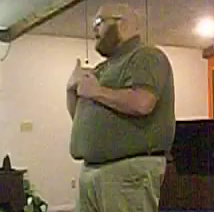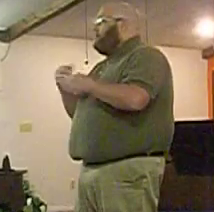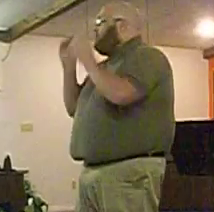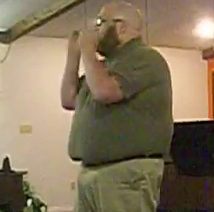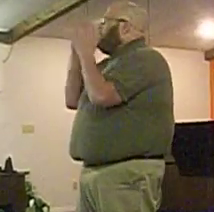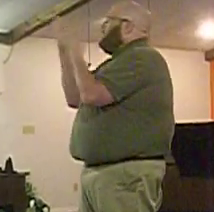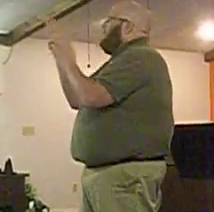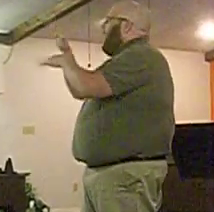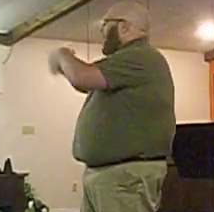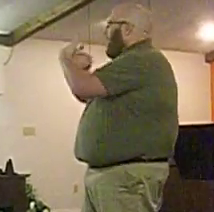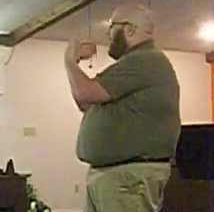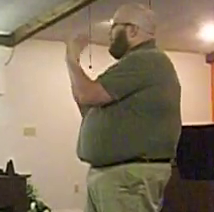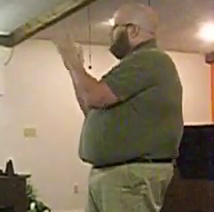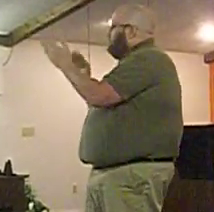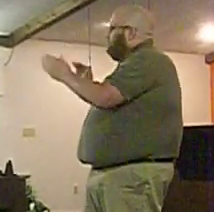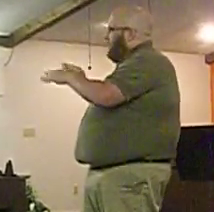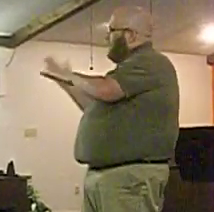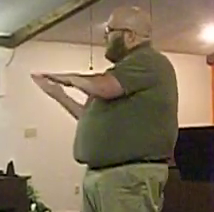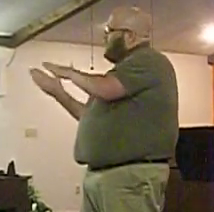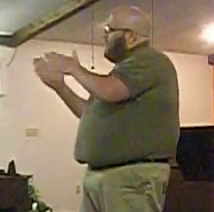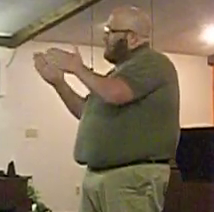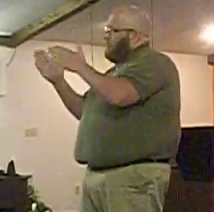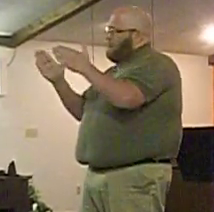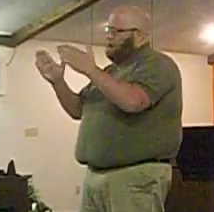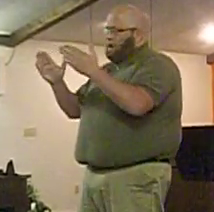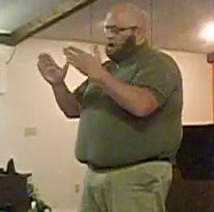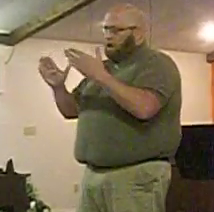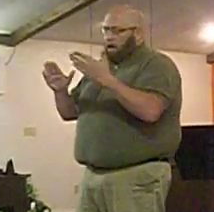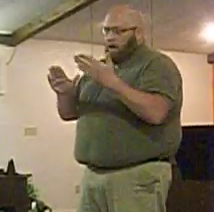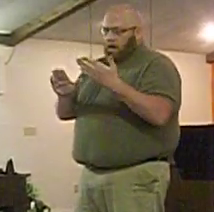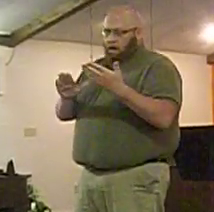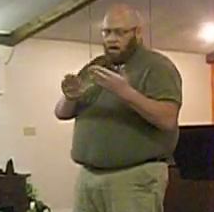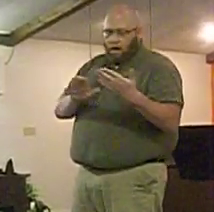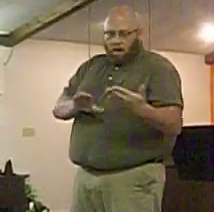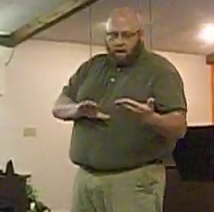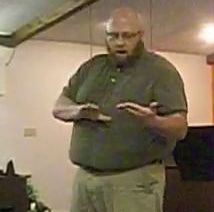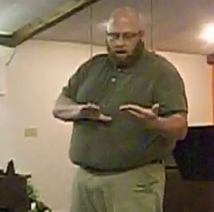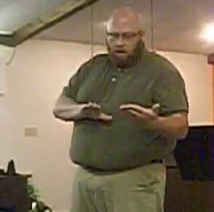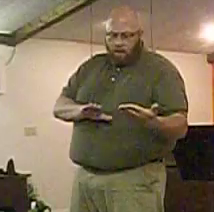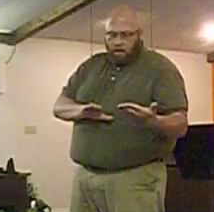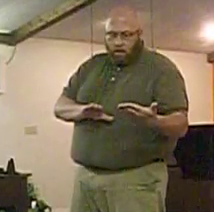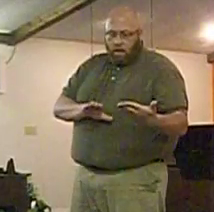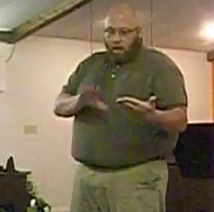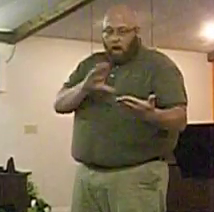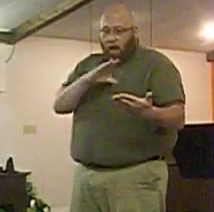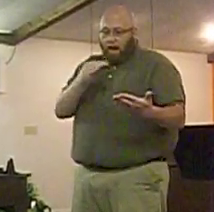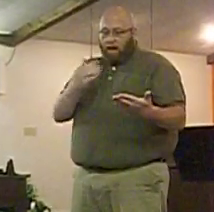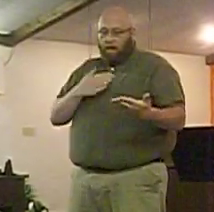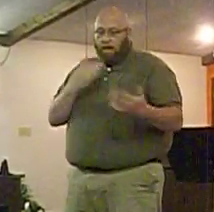I taught him how to die, and